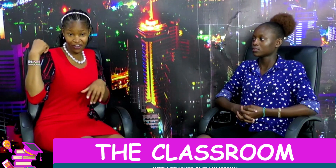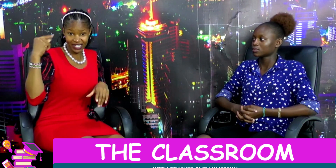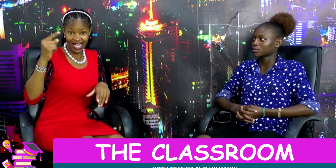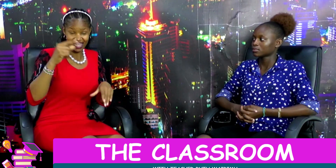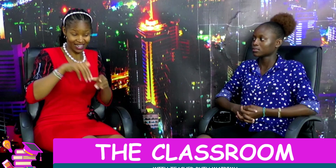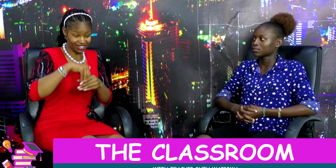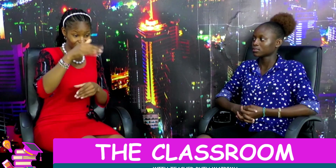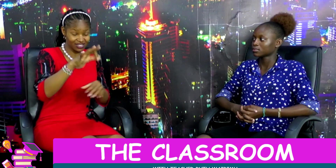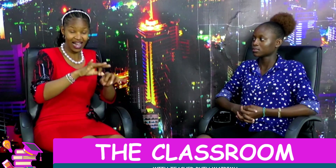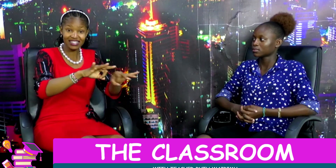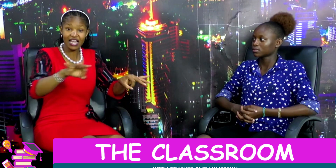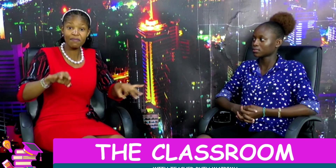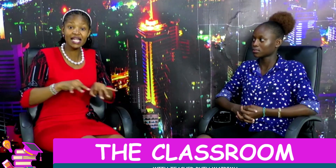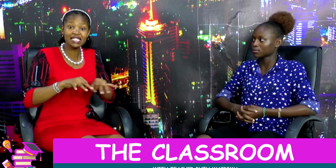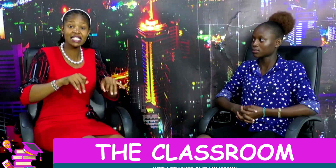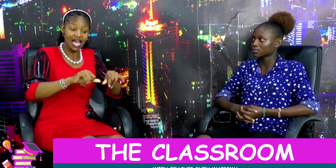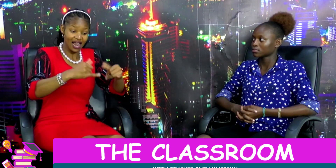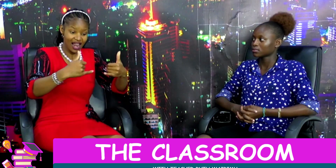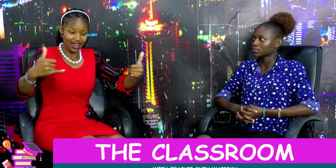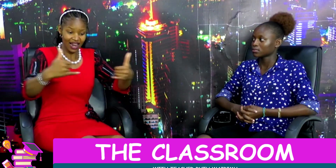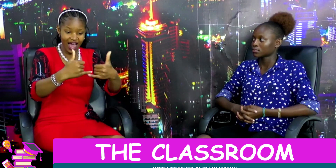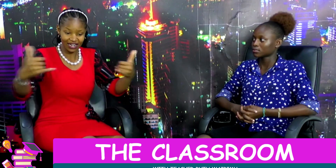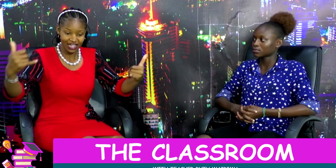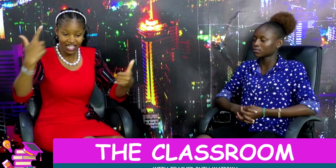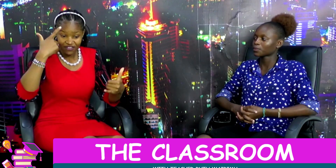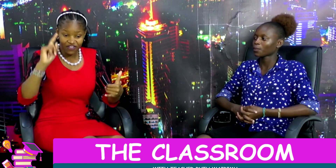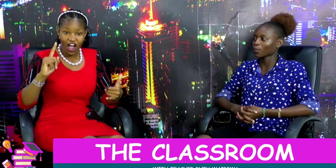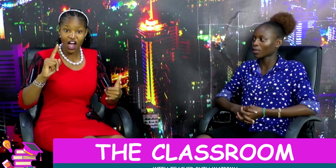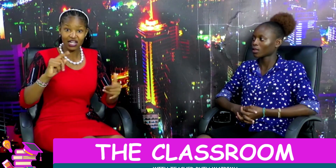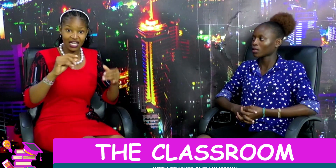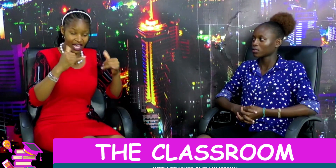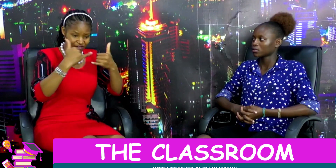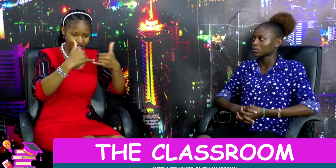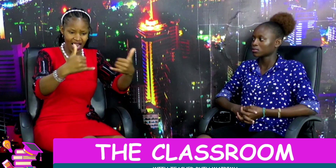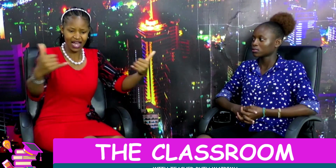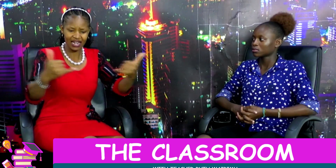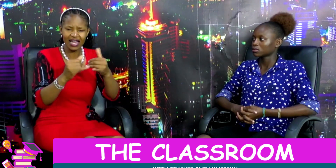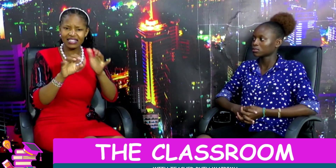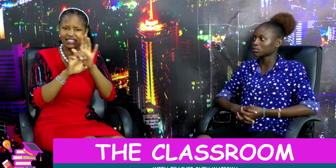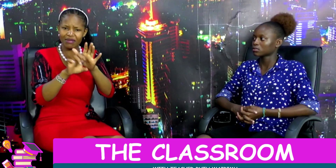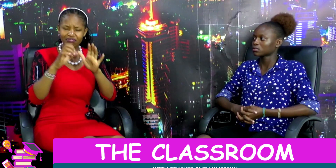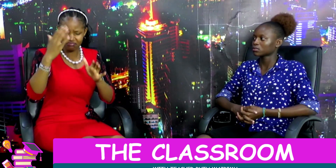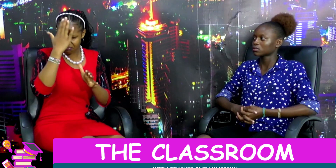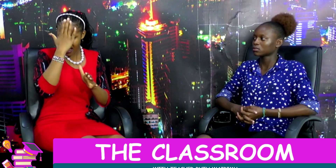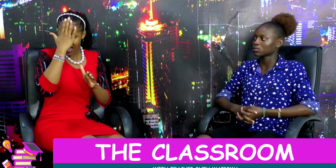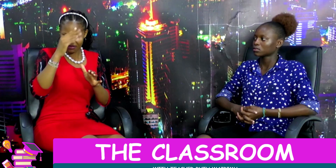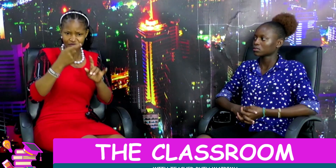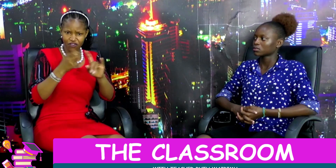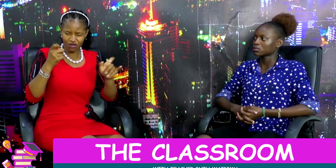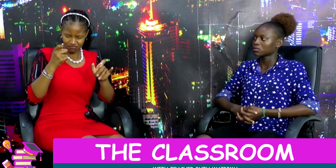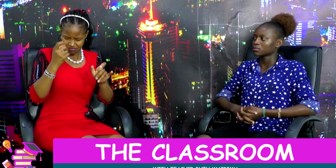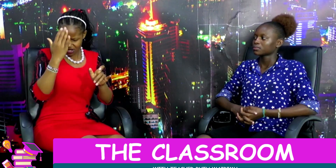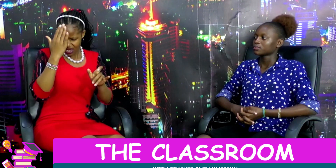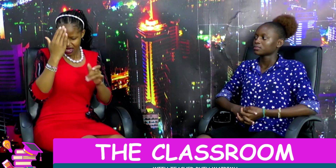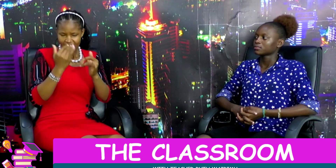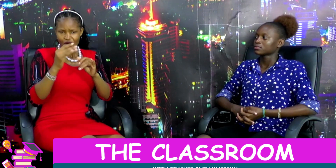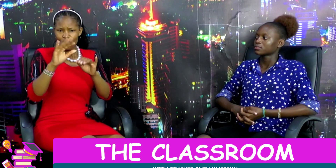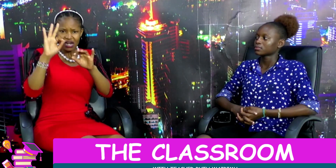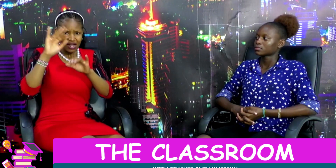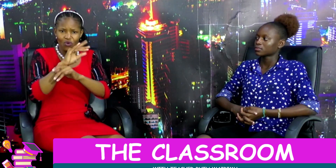she can even tell us when she went to be a volunteer in class, maybe in line, how on a Monday she